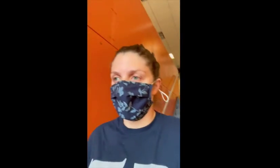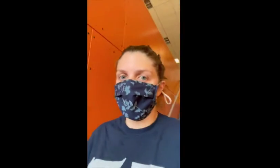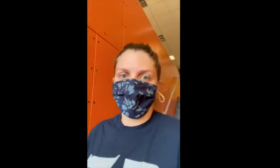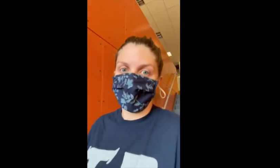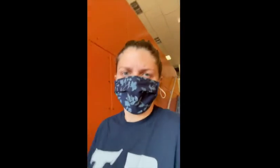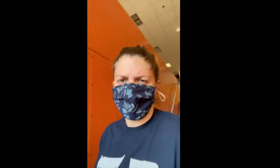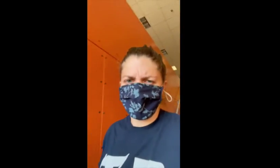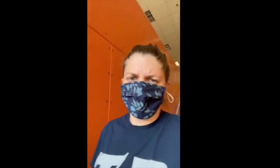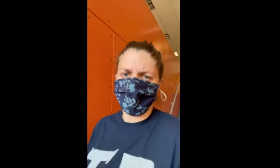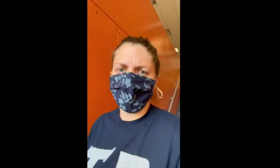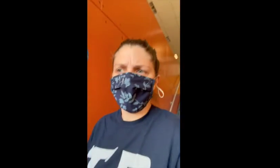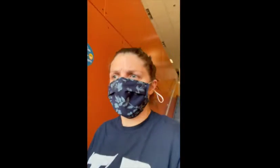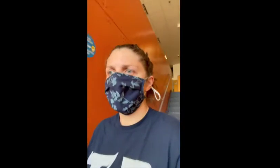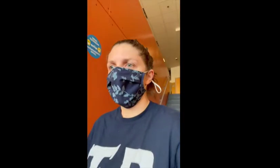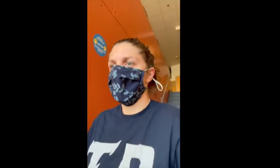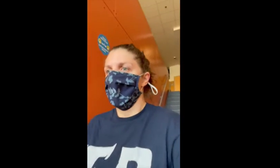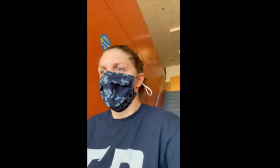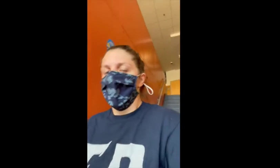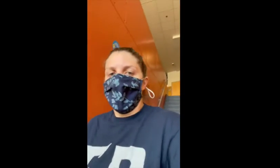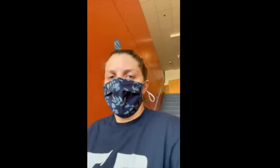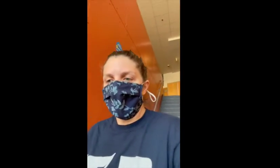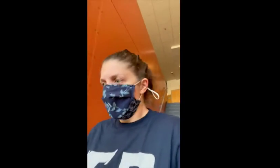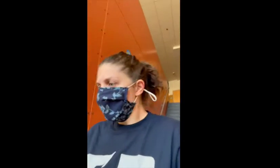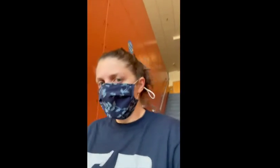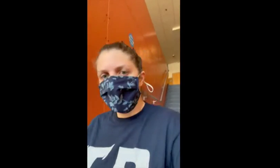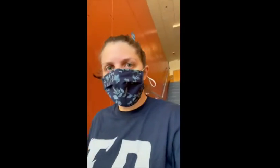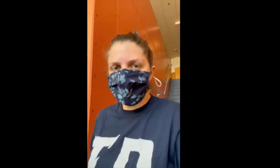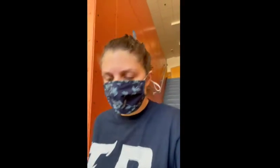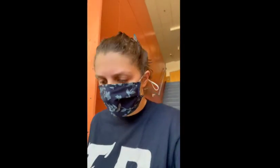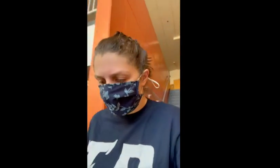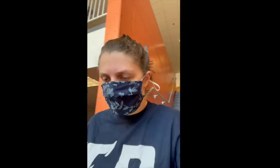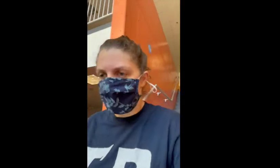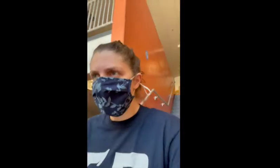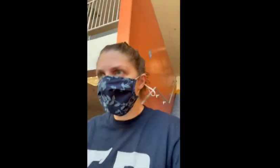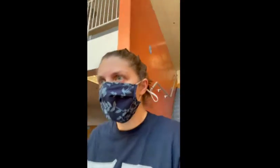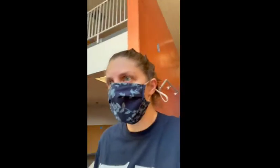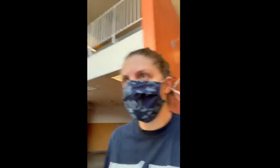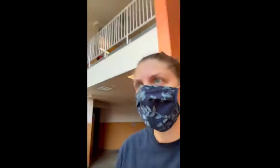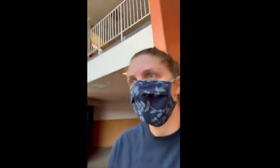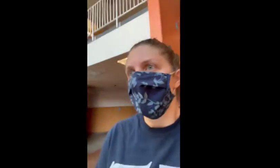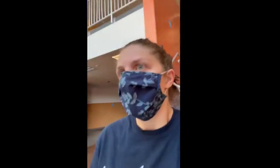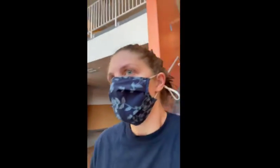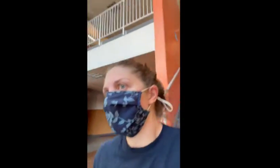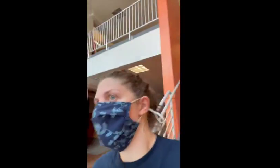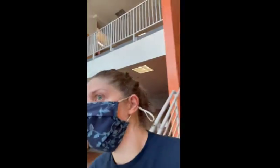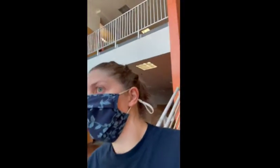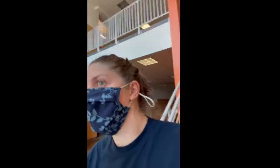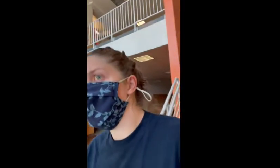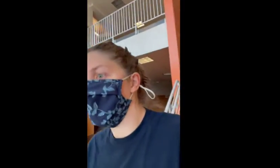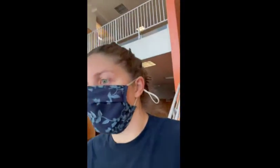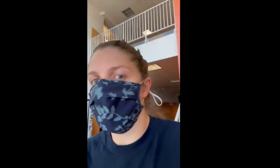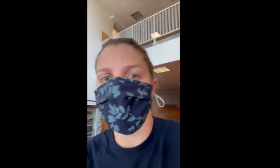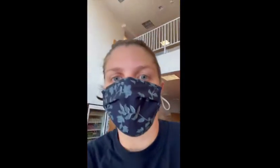or downstairs. We're gonna stick our heads out real fast so I can show you guys a couple of